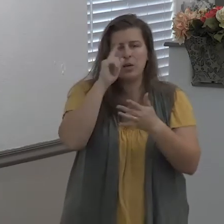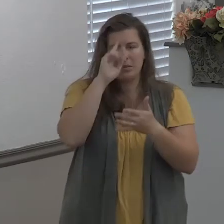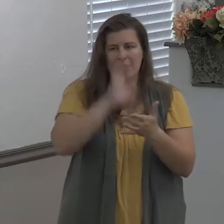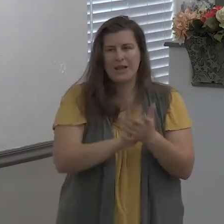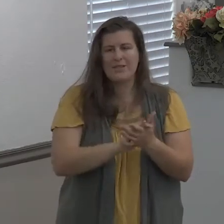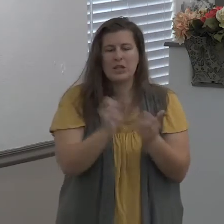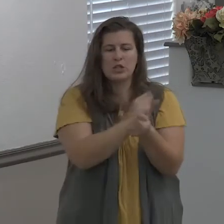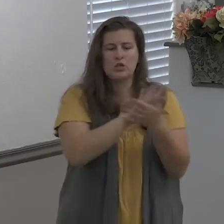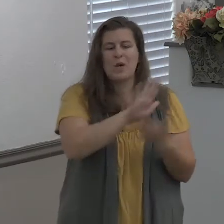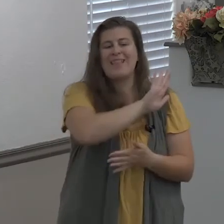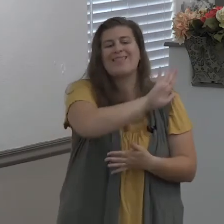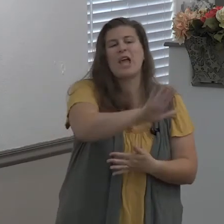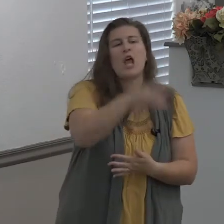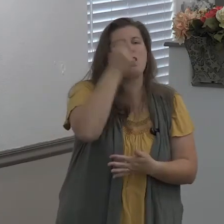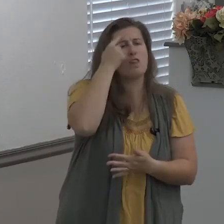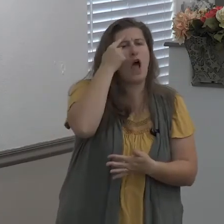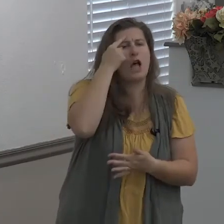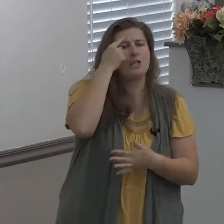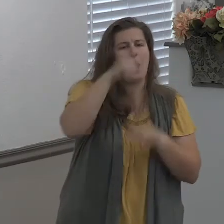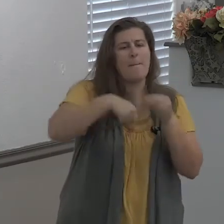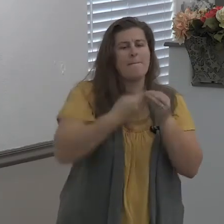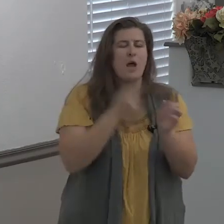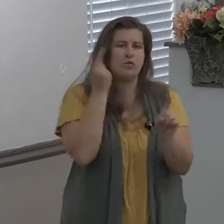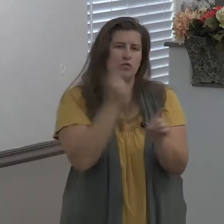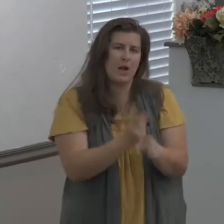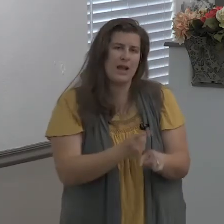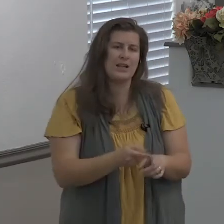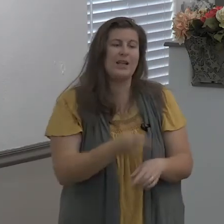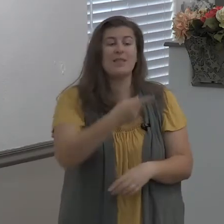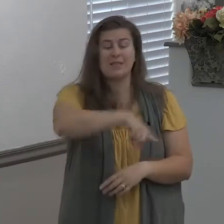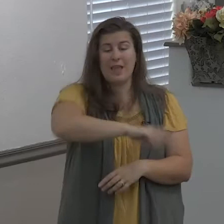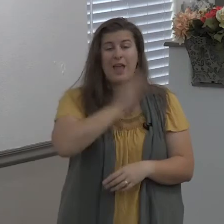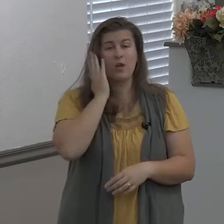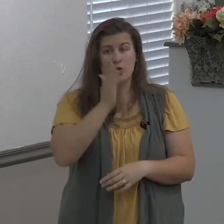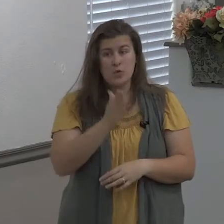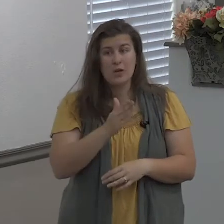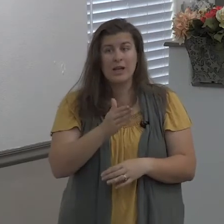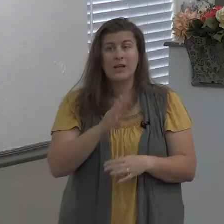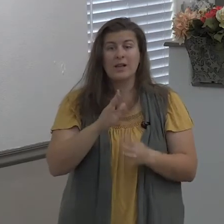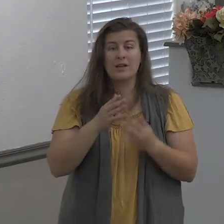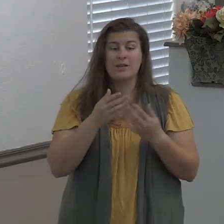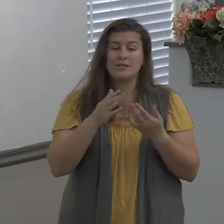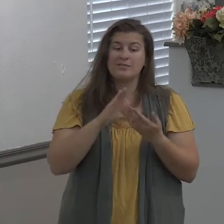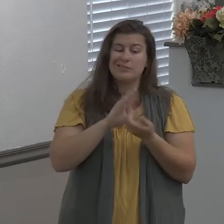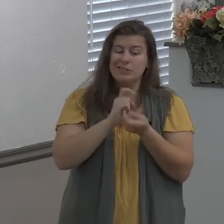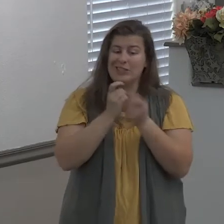beliefs. They're not going to get there by you destroying what they think is right.